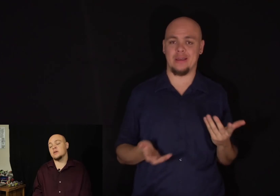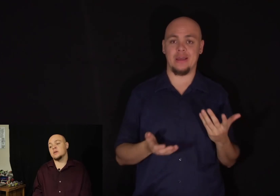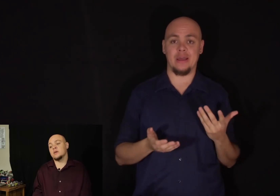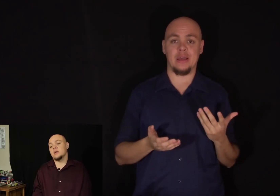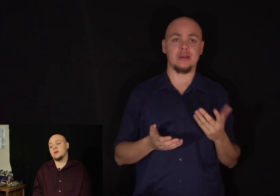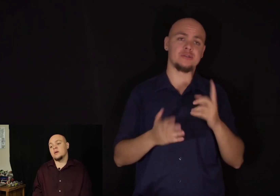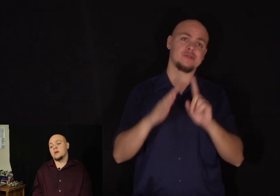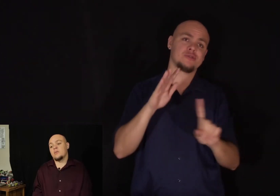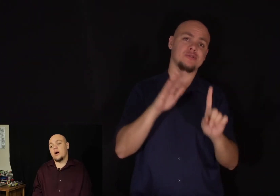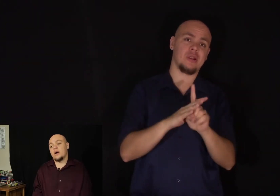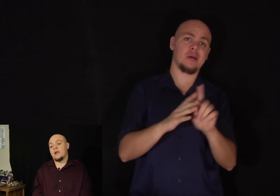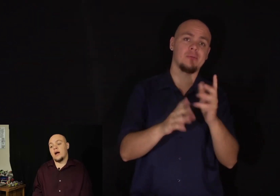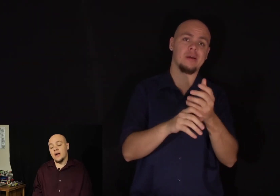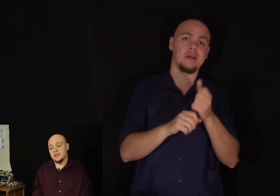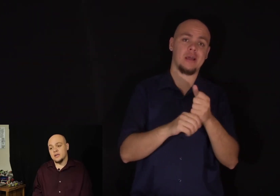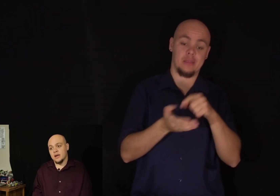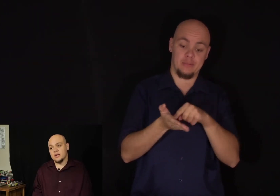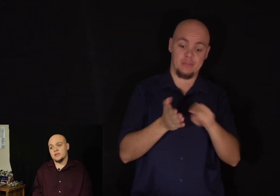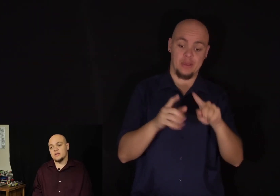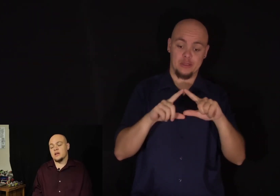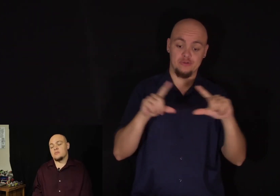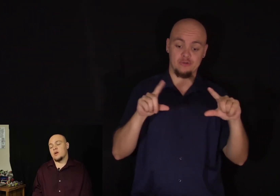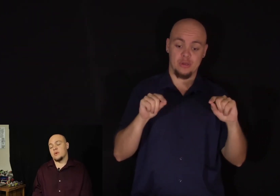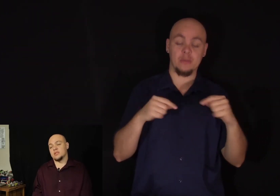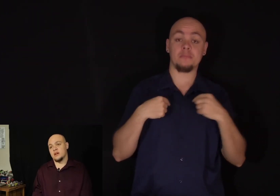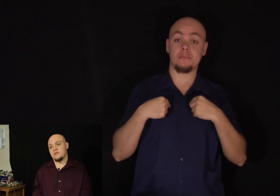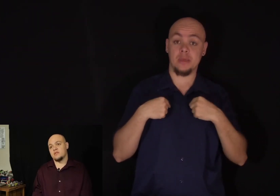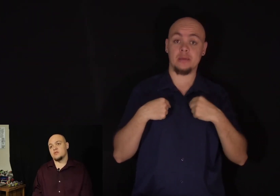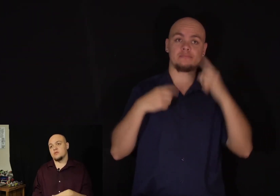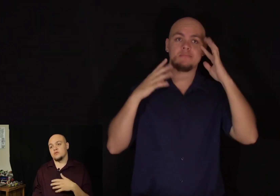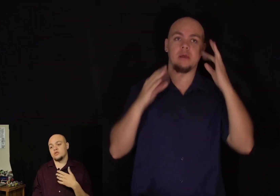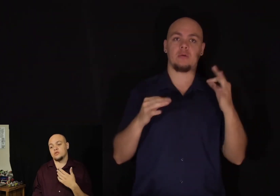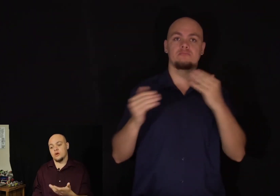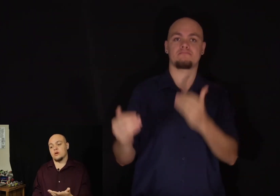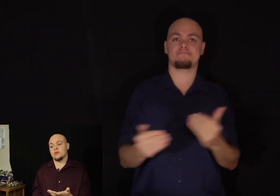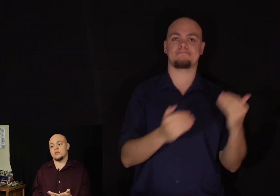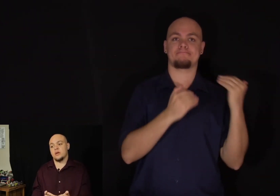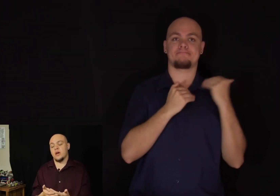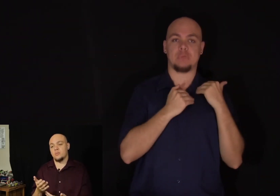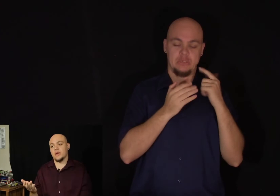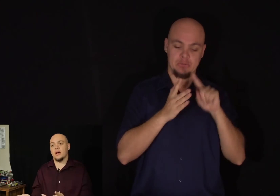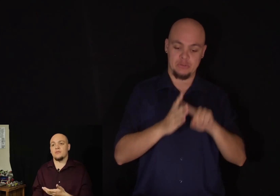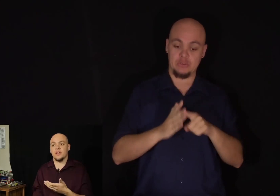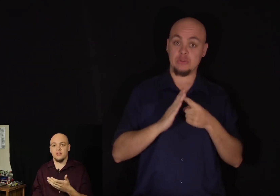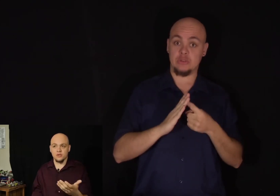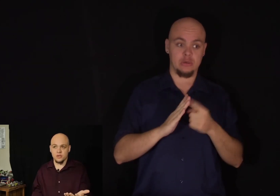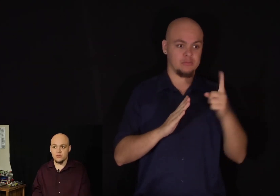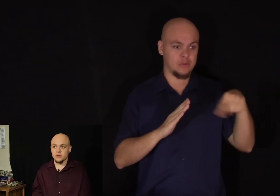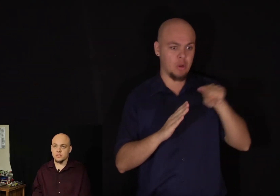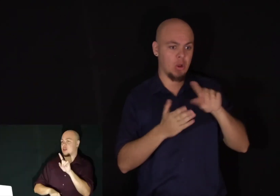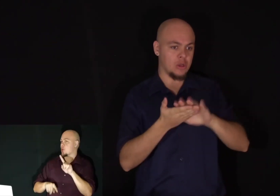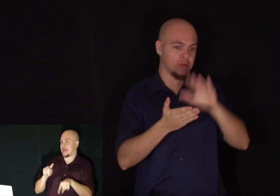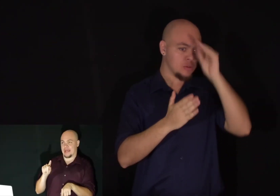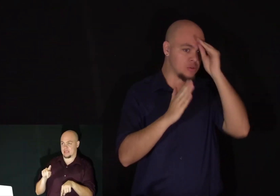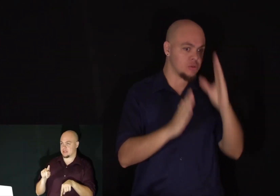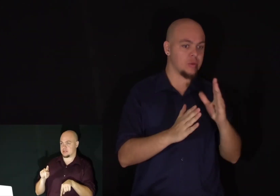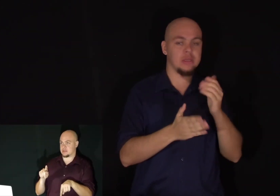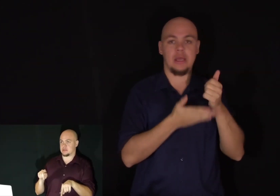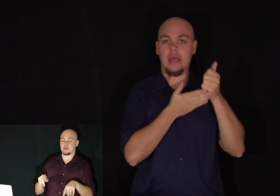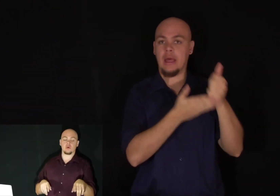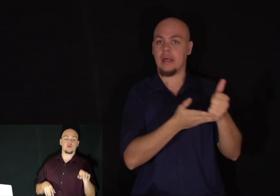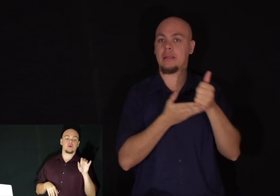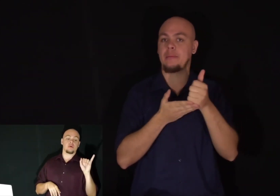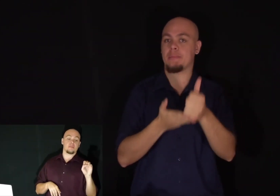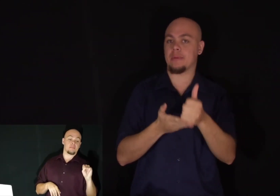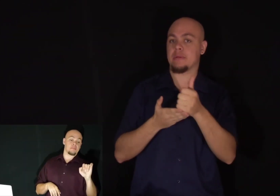paycheck, while I decided to take it upon myself to start helping out the other students. But also I